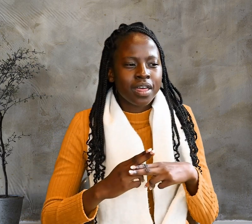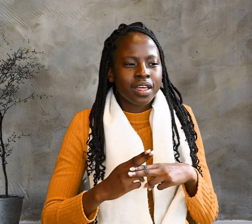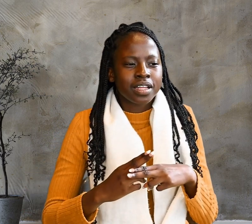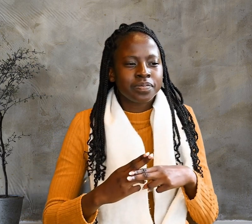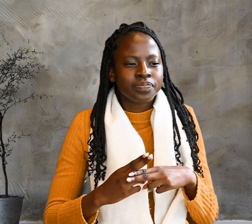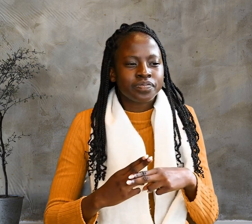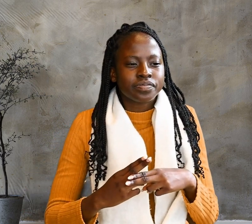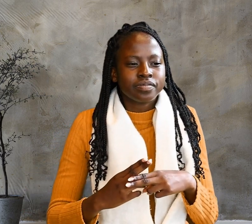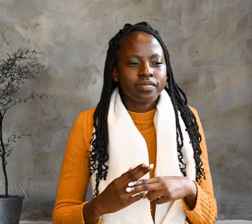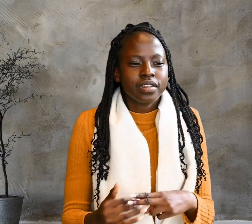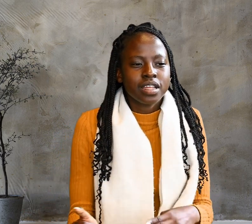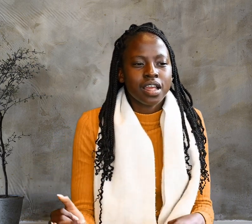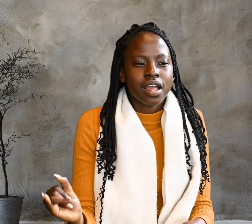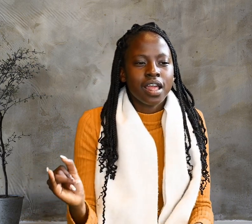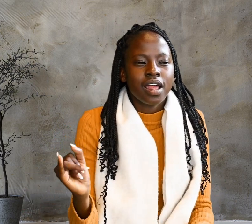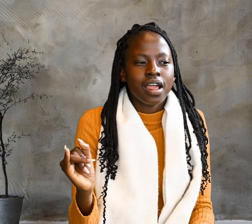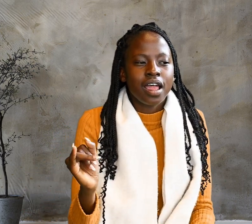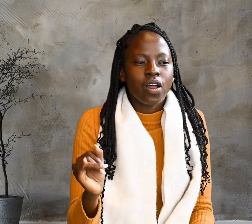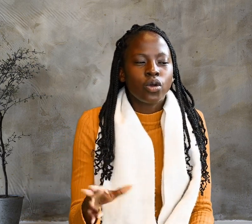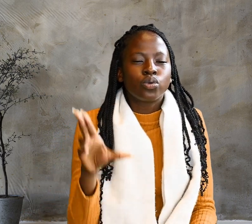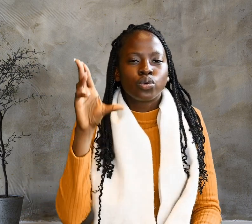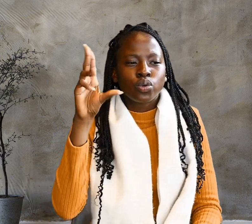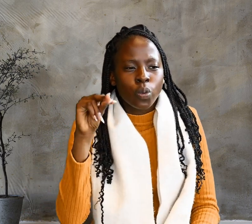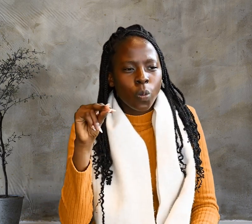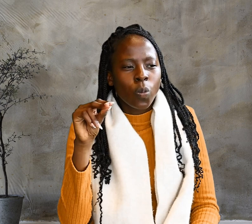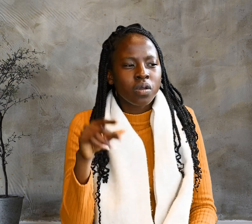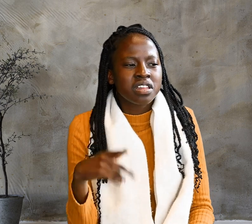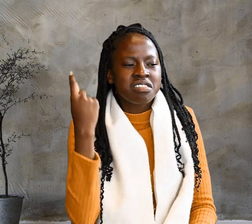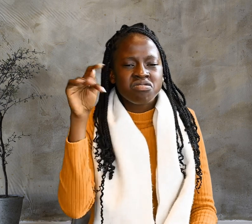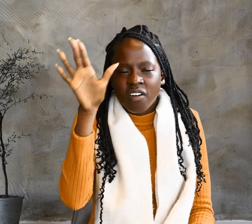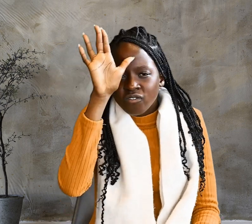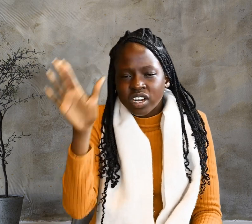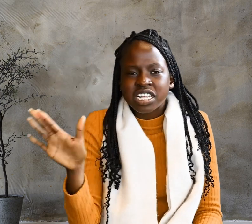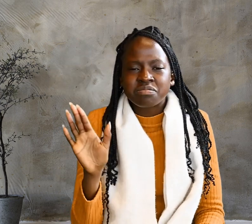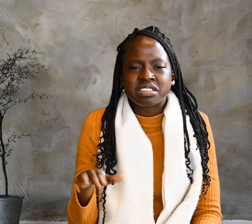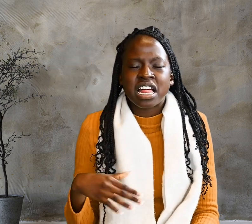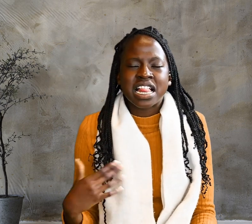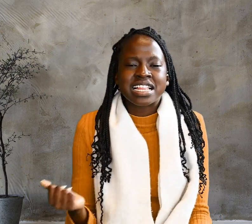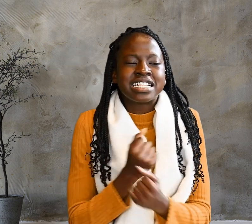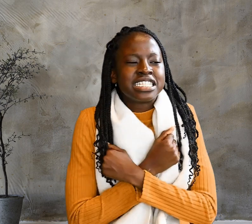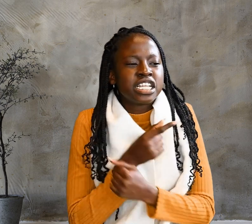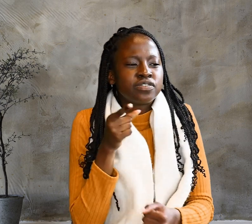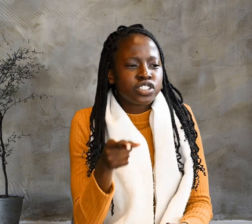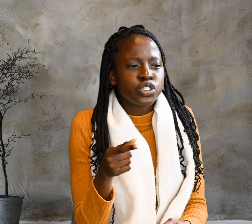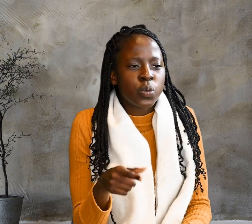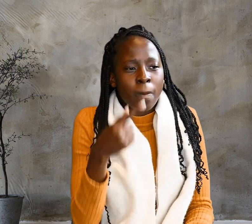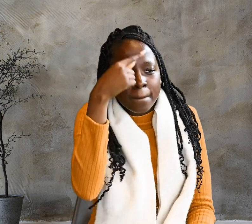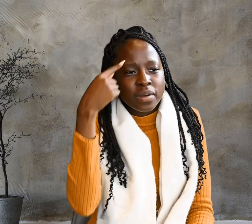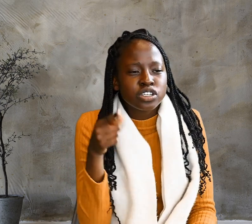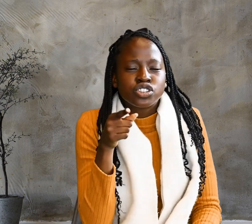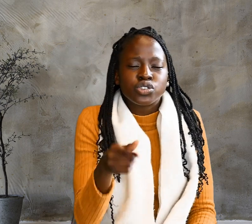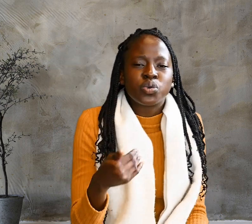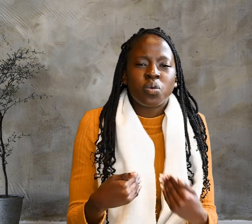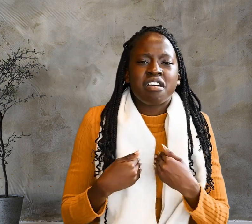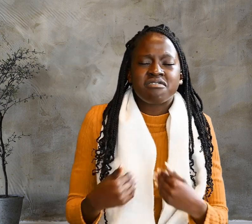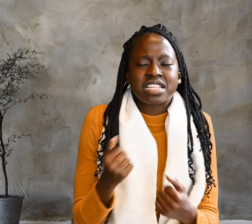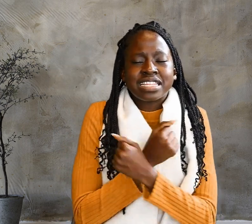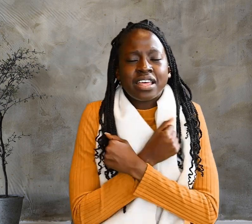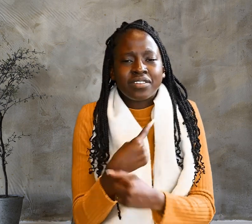your behalf. No, the Father himself loves you because you have loved me and